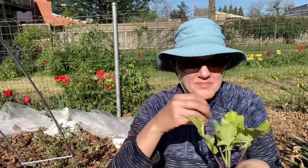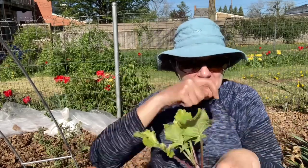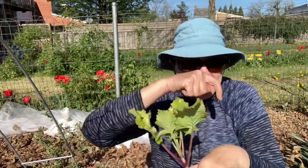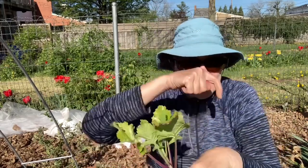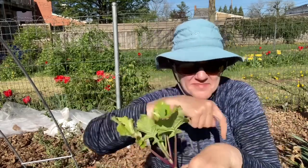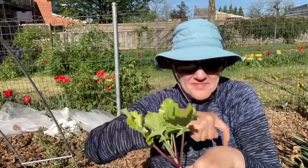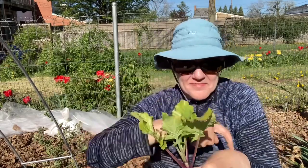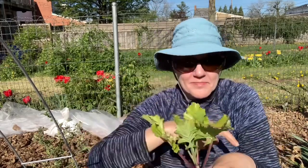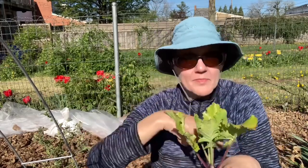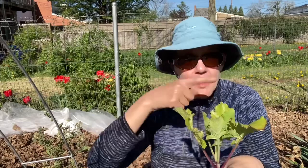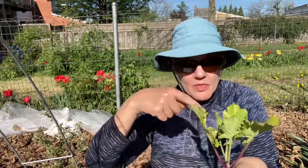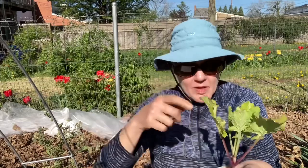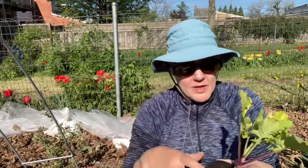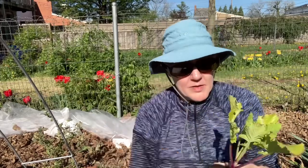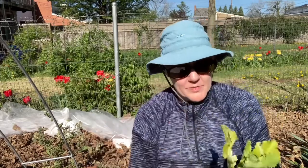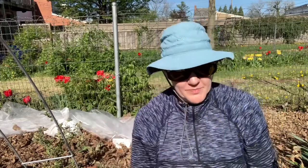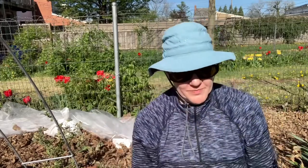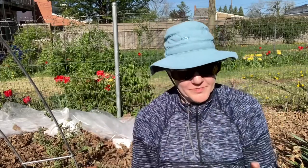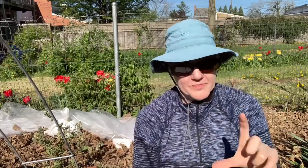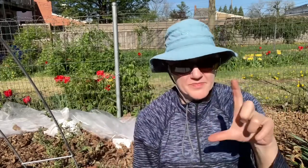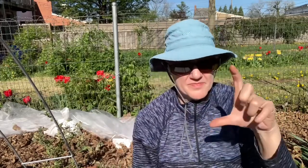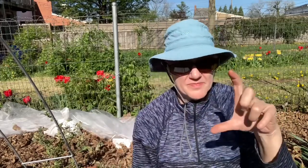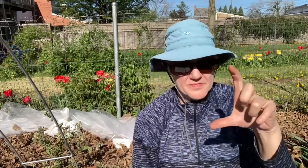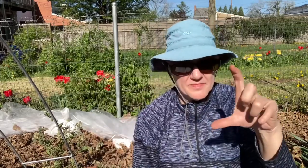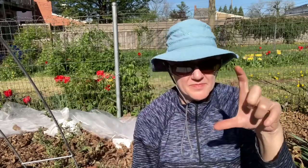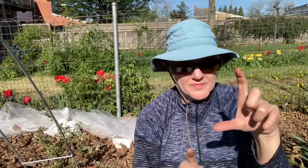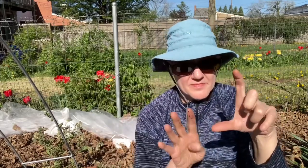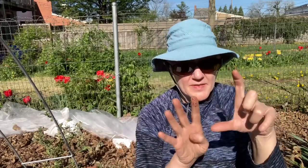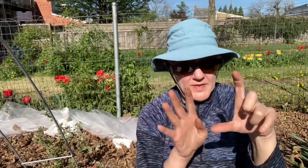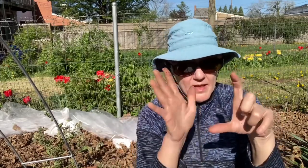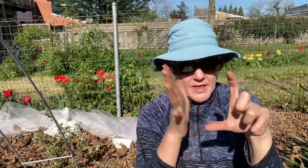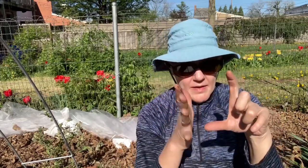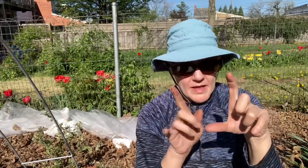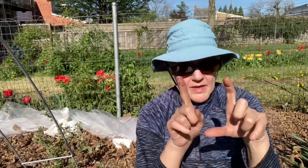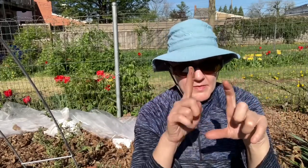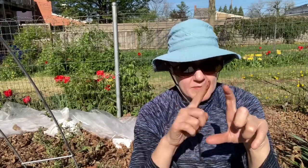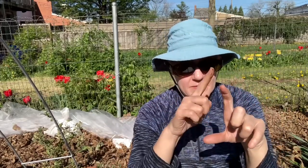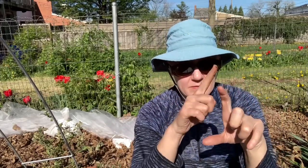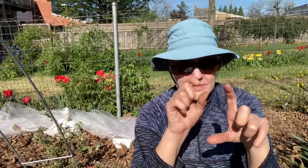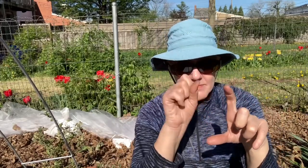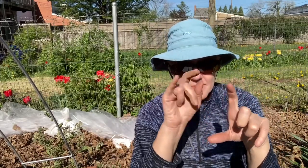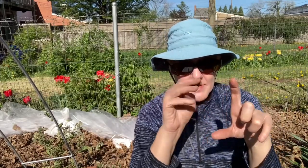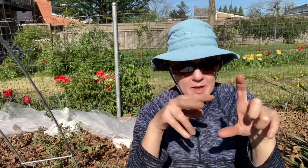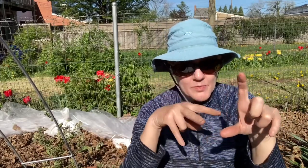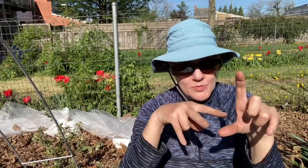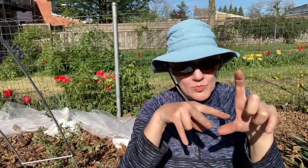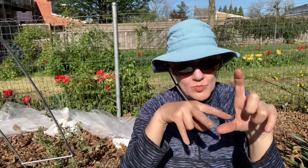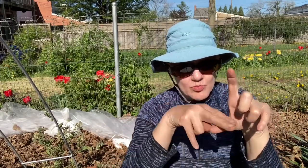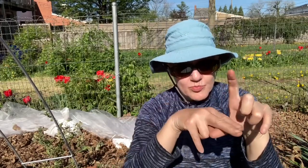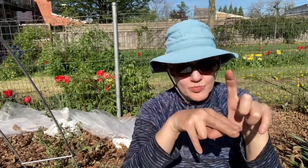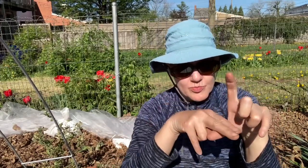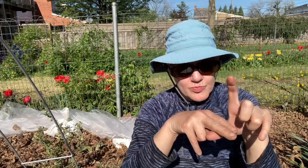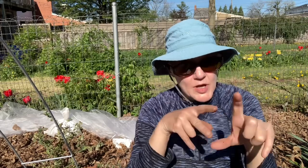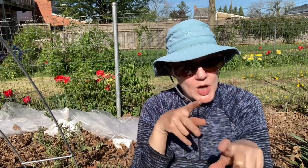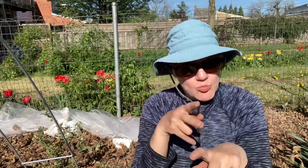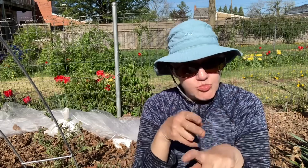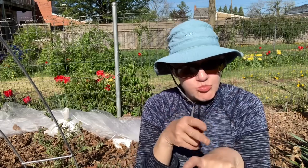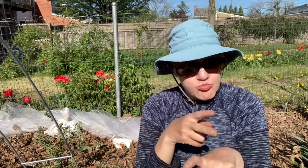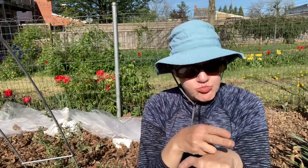so I'll give it some more time. Then you're going to want to trim off the top several inches, leaves and all.